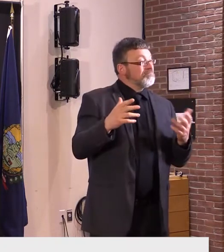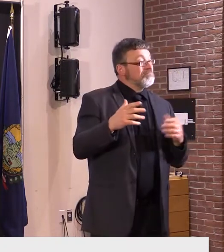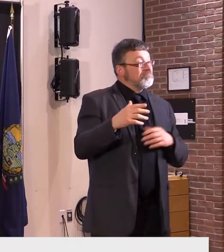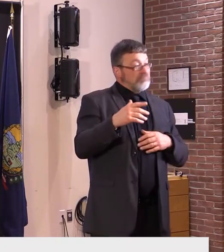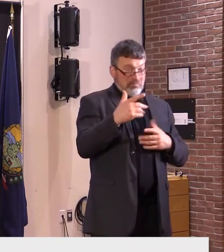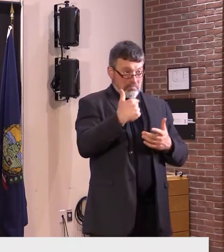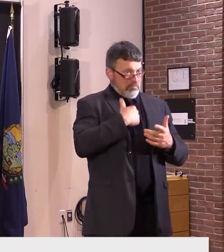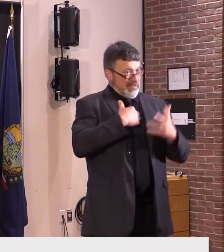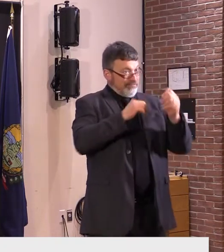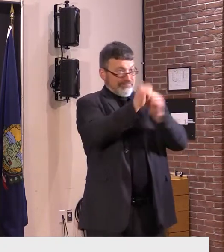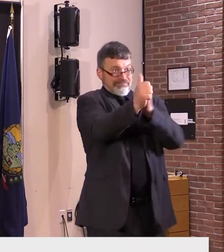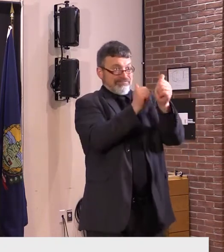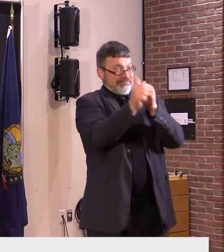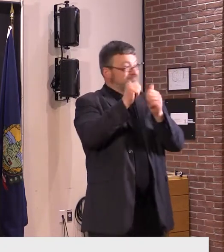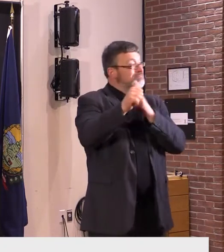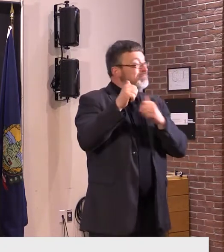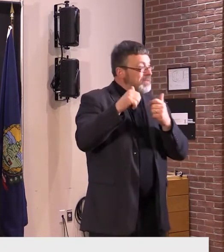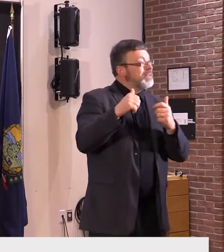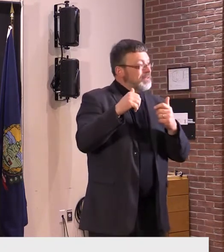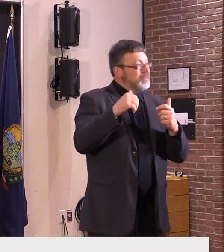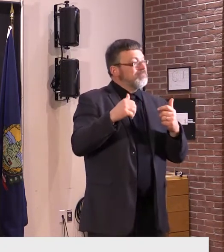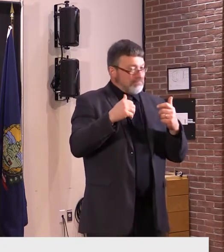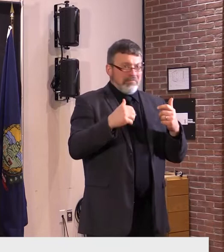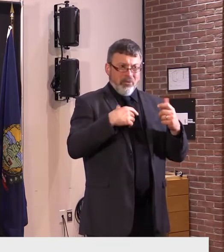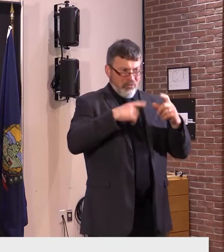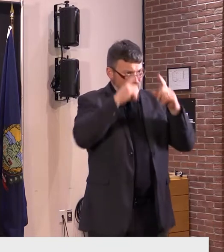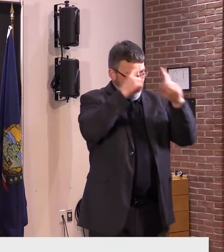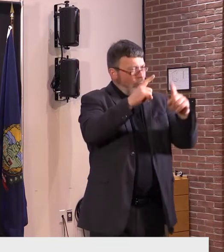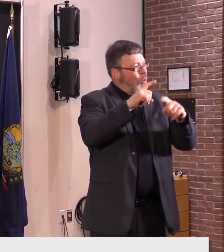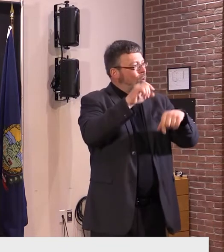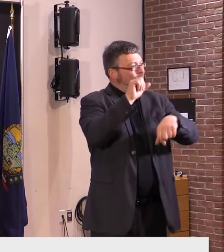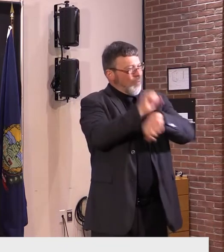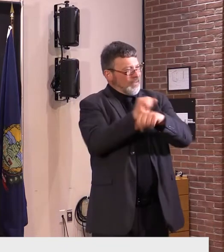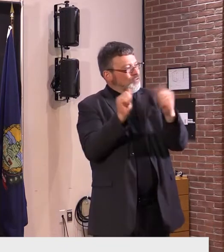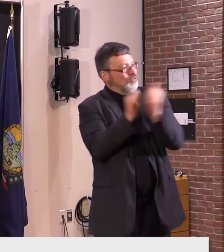to find areas where we have common ground.